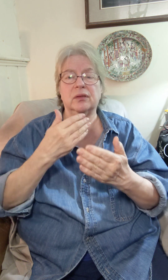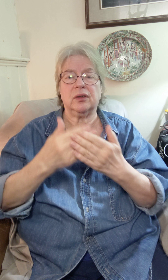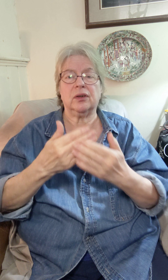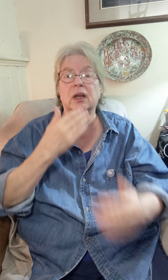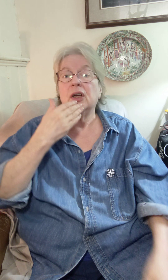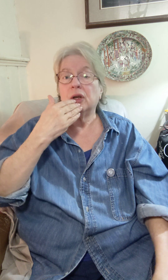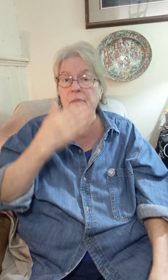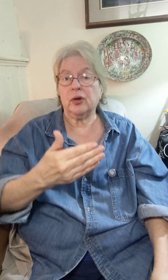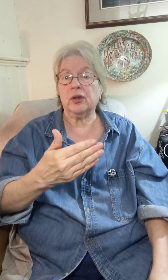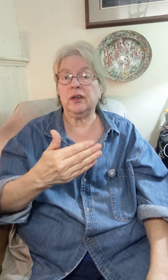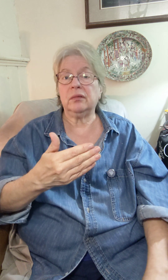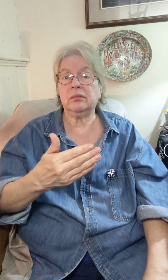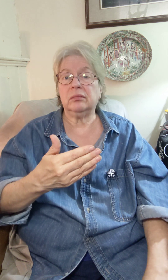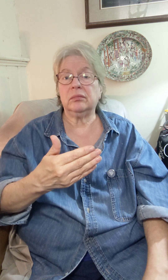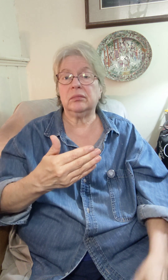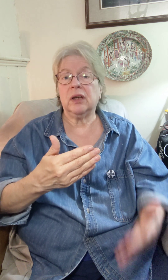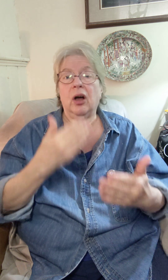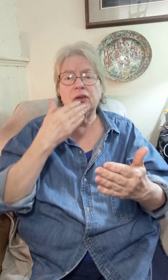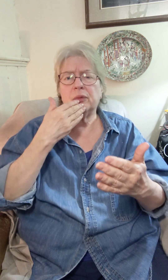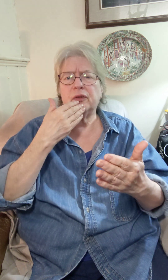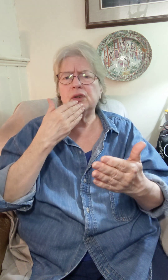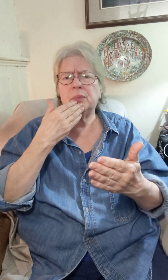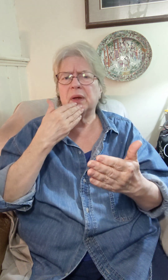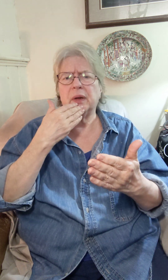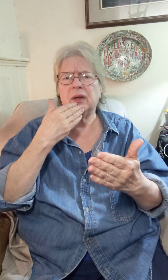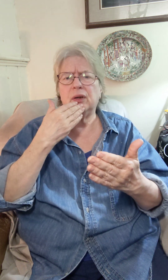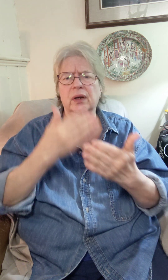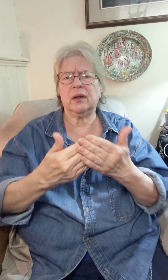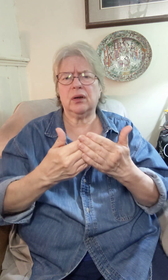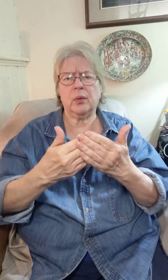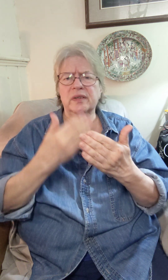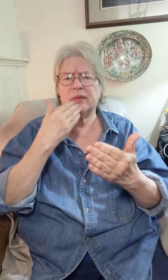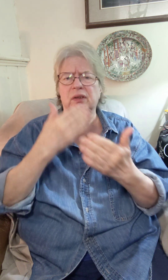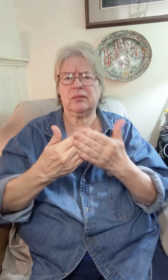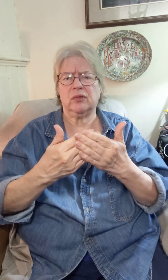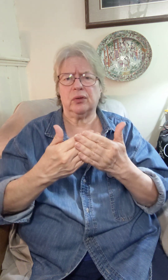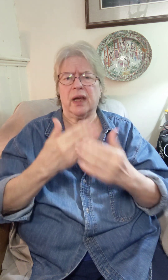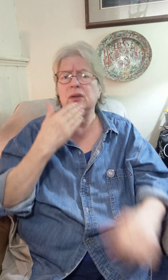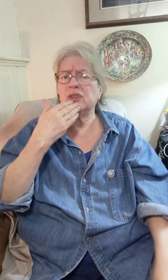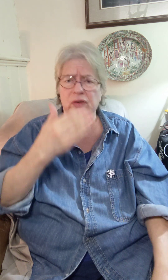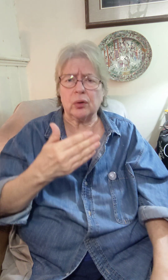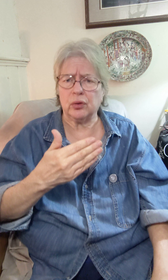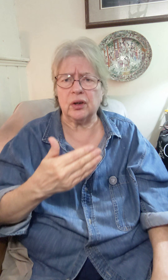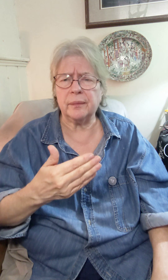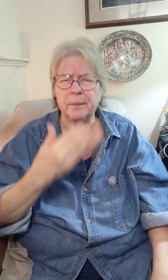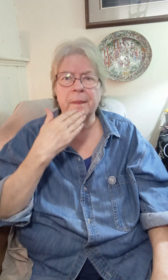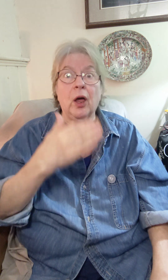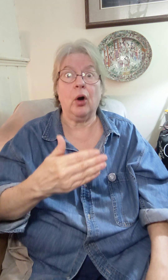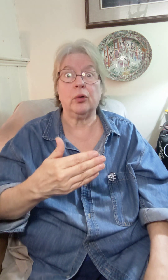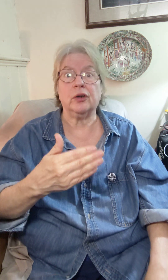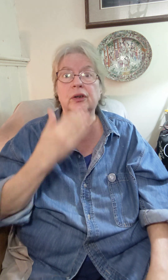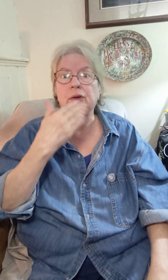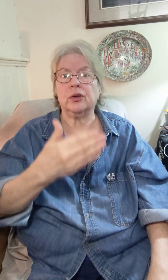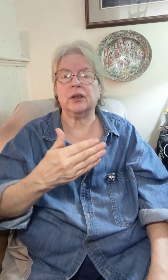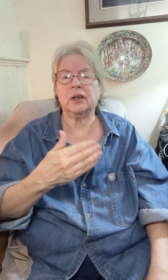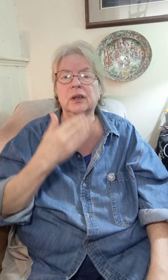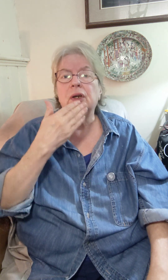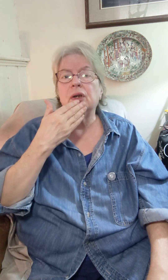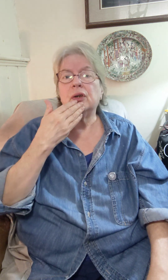your good. Also, for good, by the way, you don't always have to do that. You can just go good. Oh, good, good.